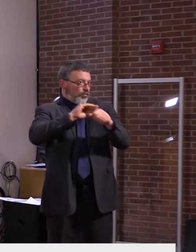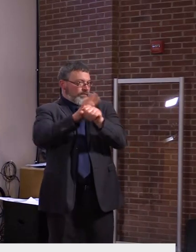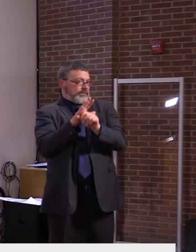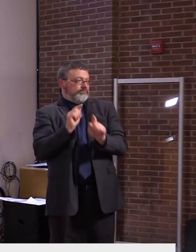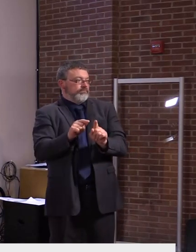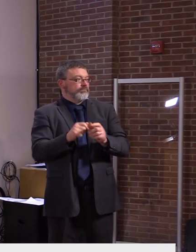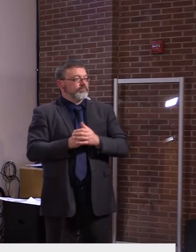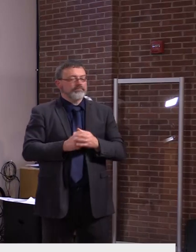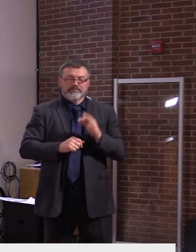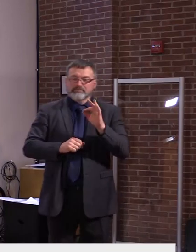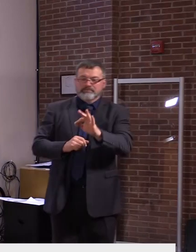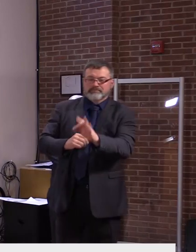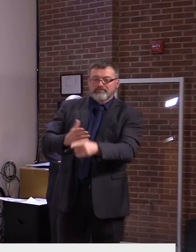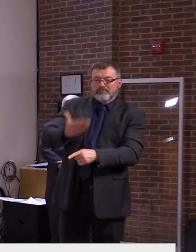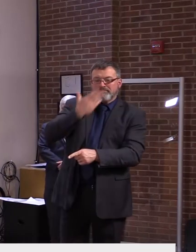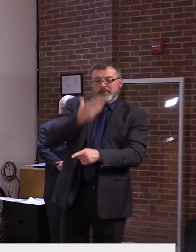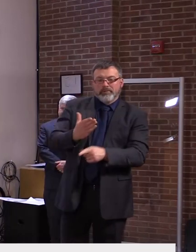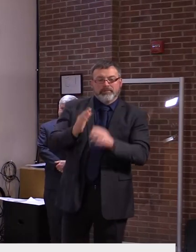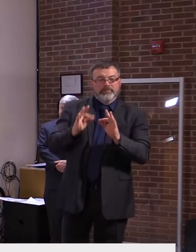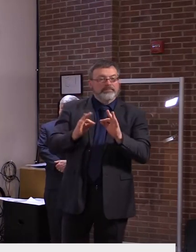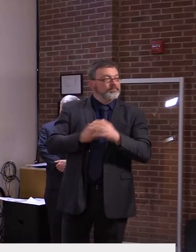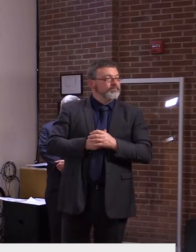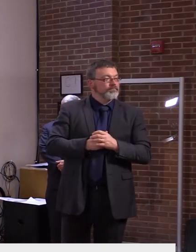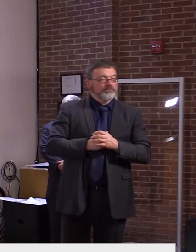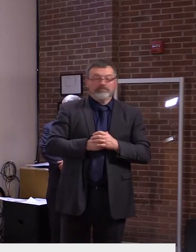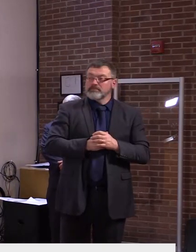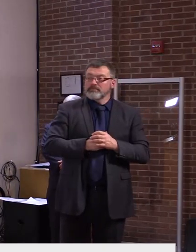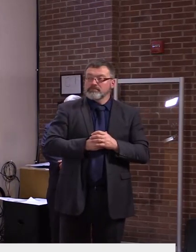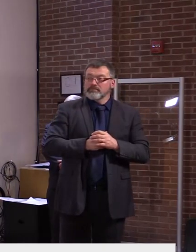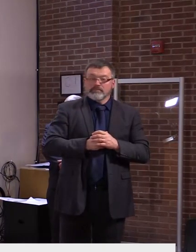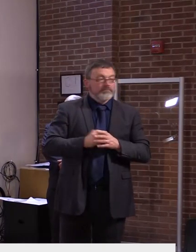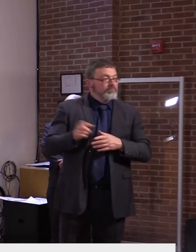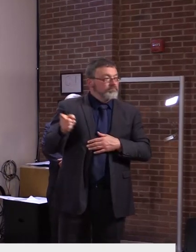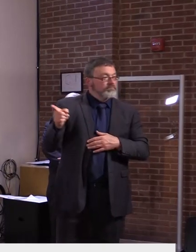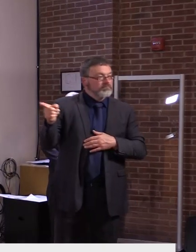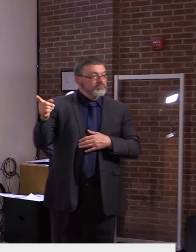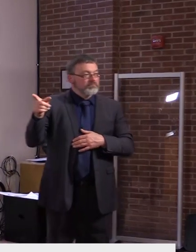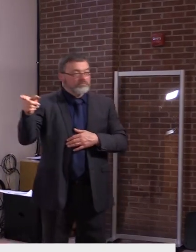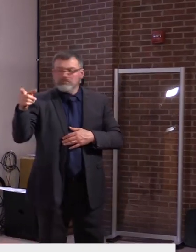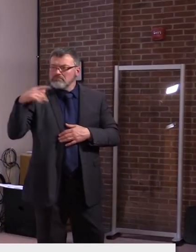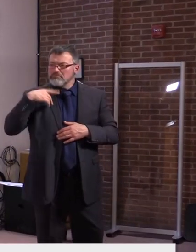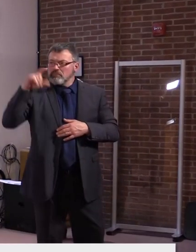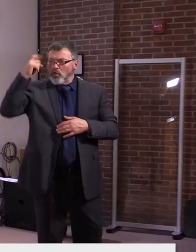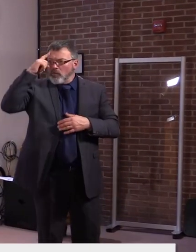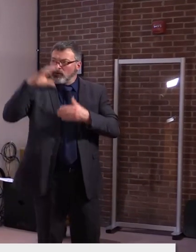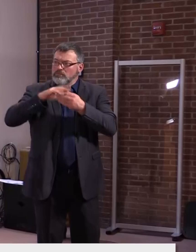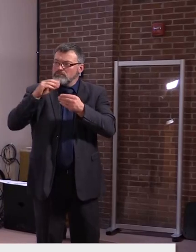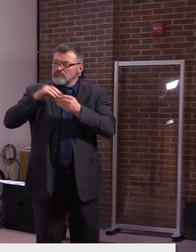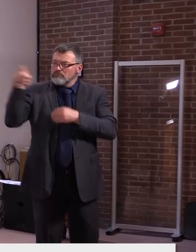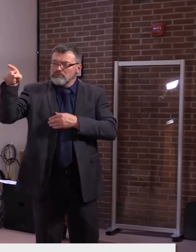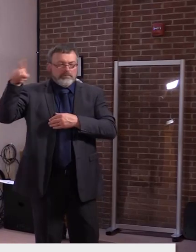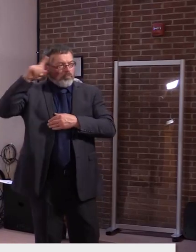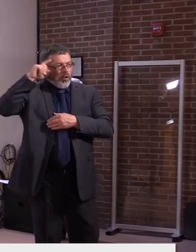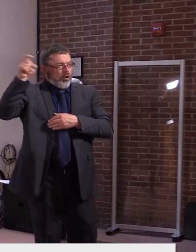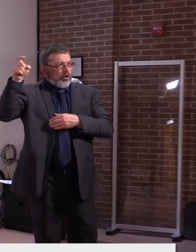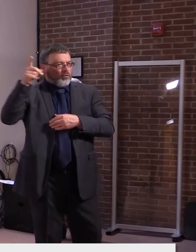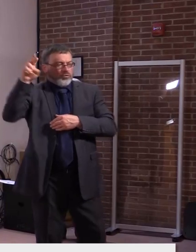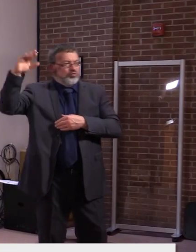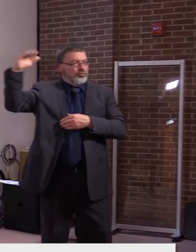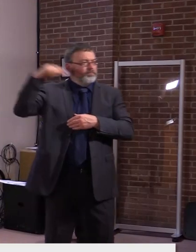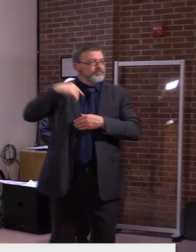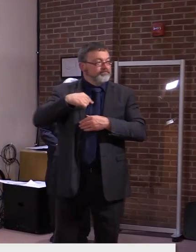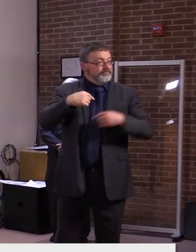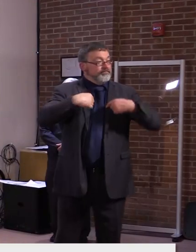Thank you very much. I think, Dr. Levine, you can correct me if I'm wrong, but we all have to